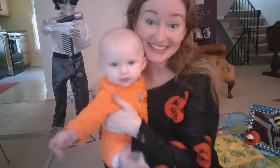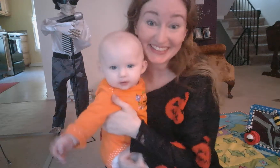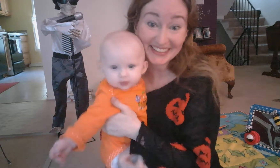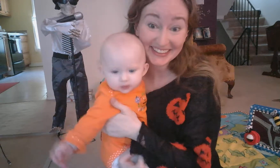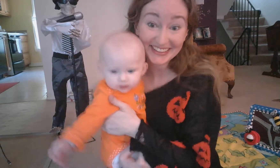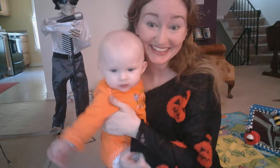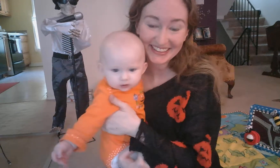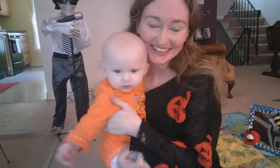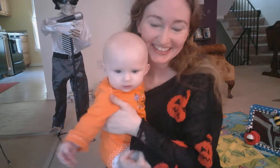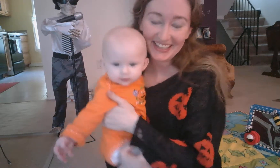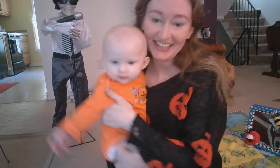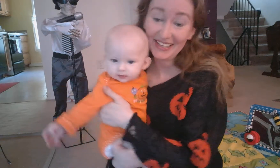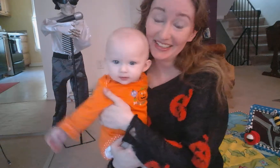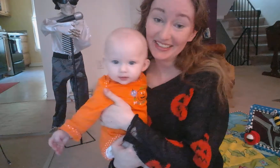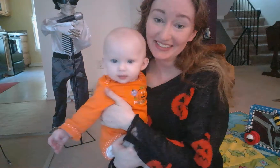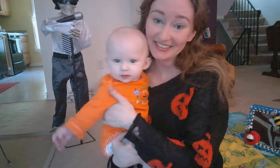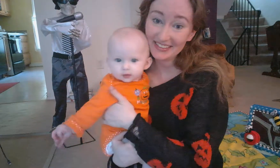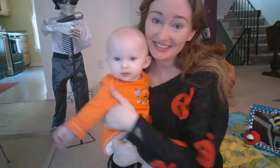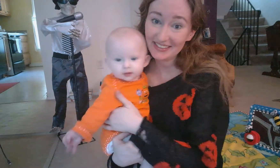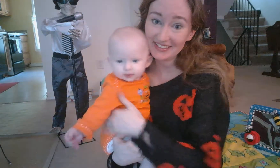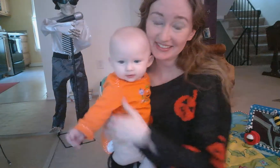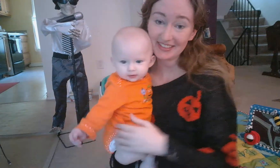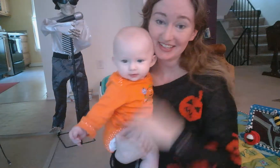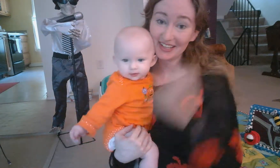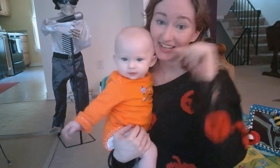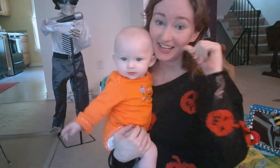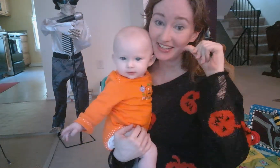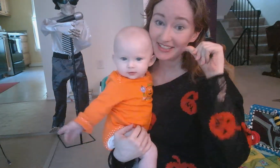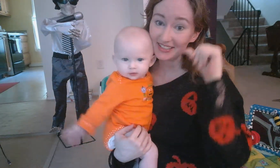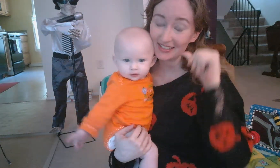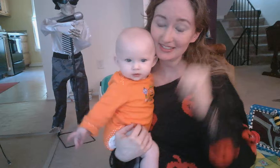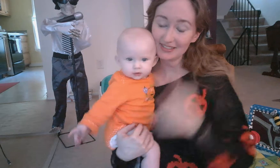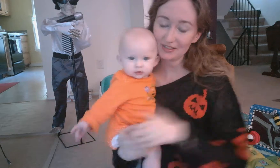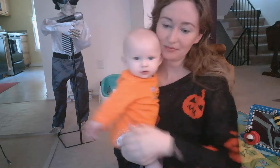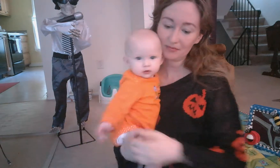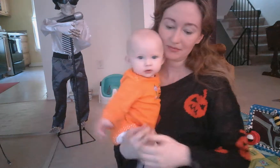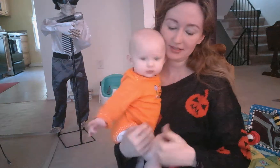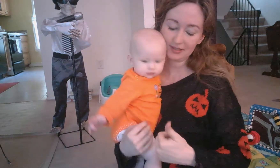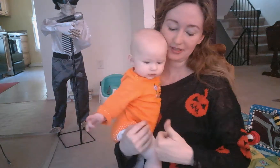Look! And this is Alex's, let's see,